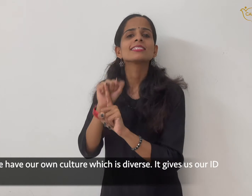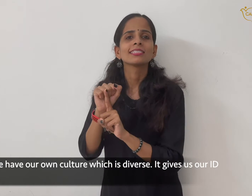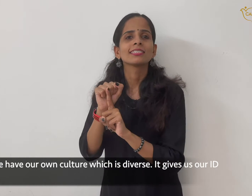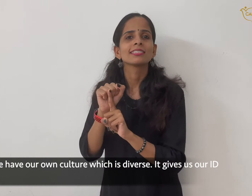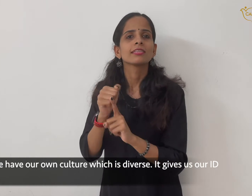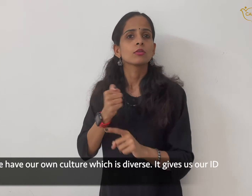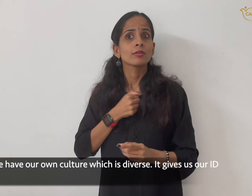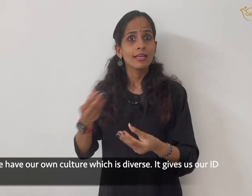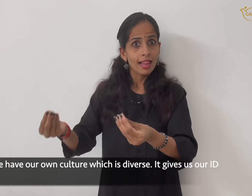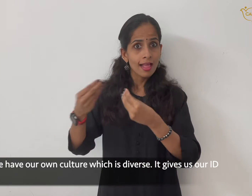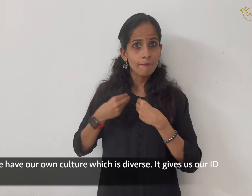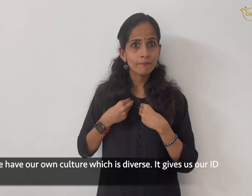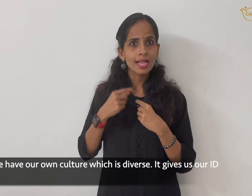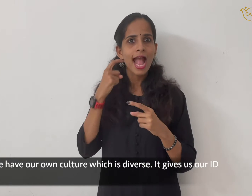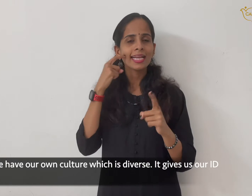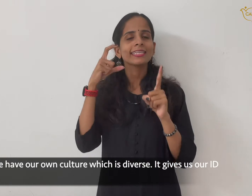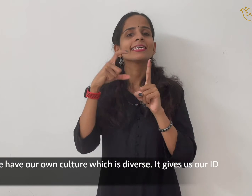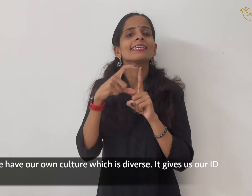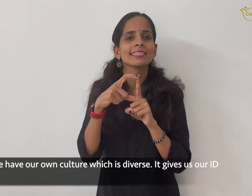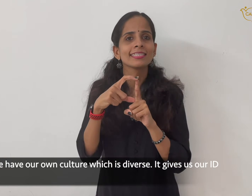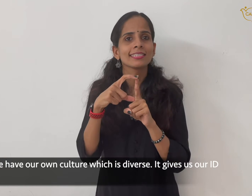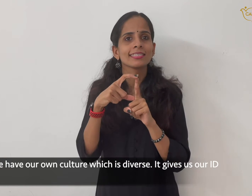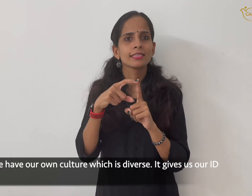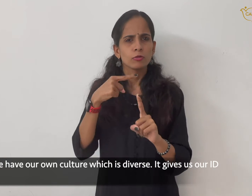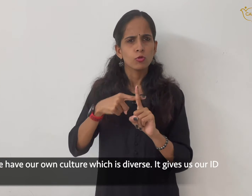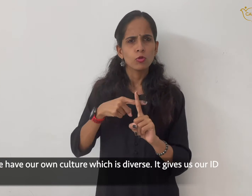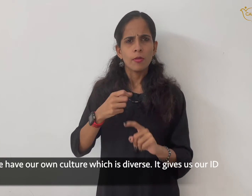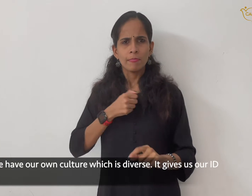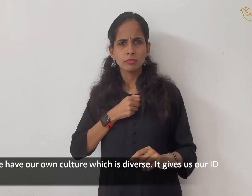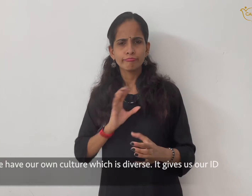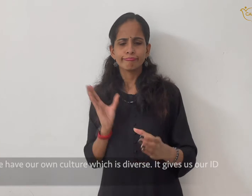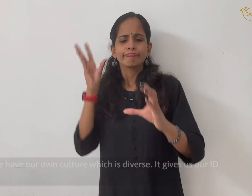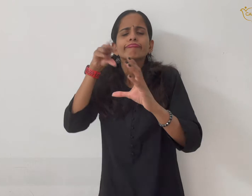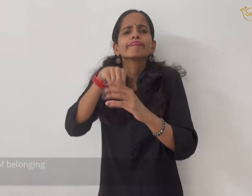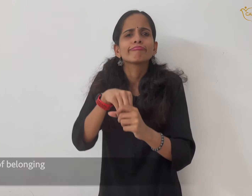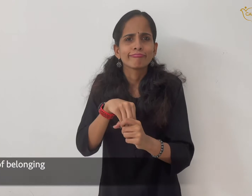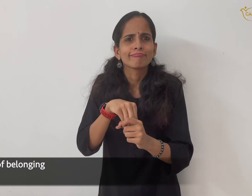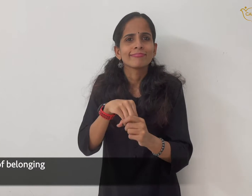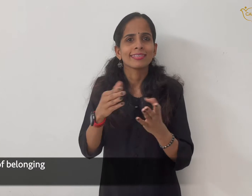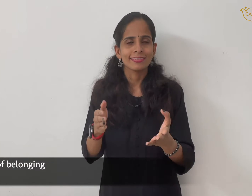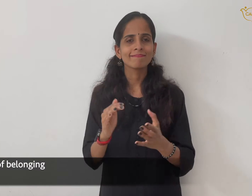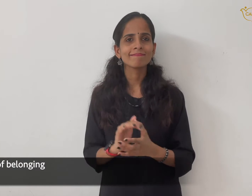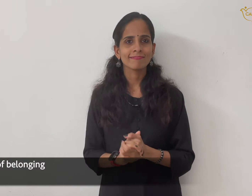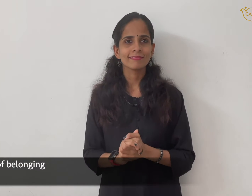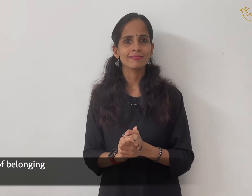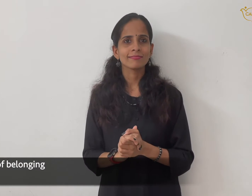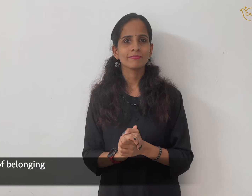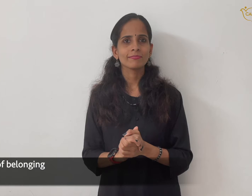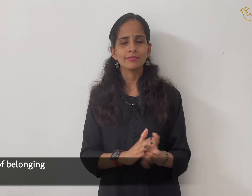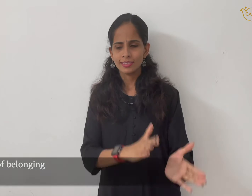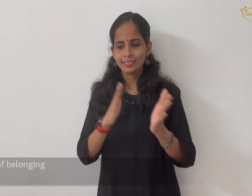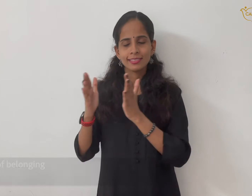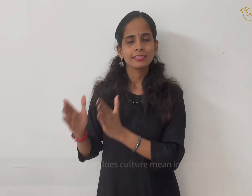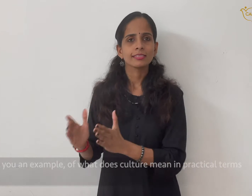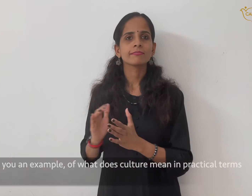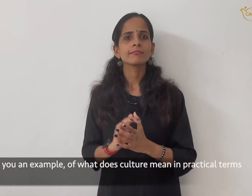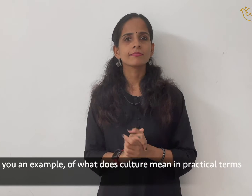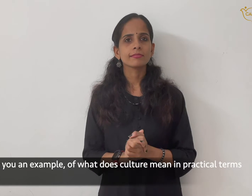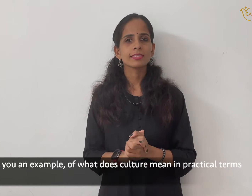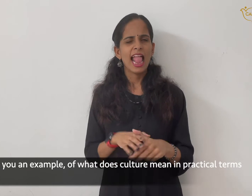is diverse. It gives us our ID and a sense of belonging. Let me give you an